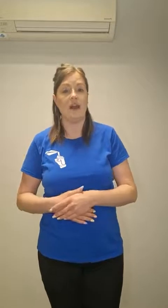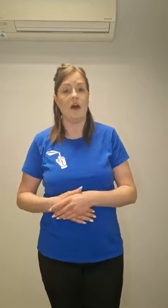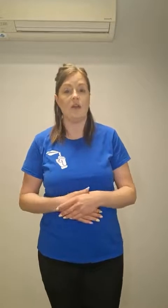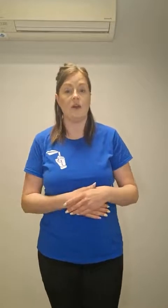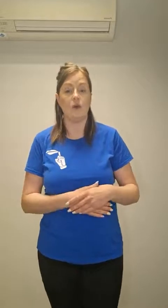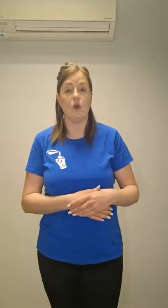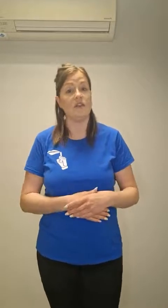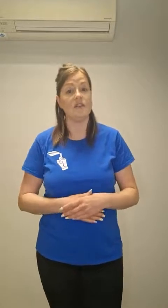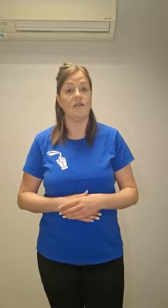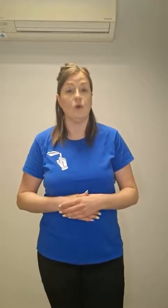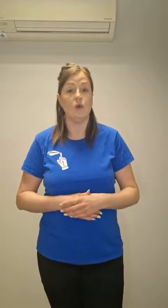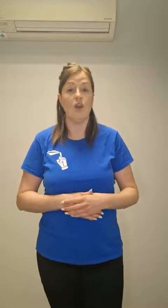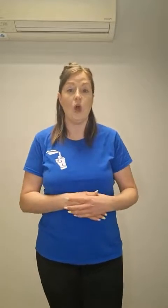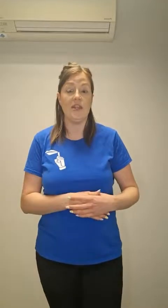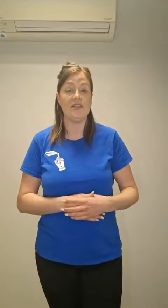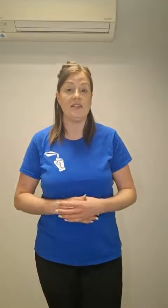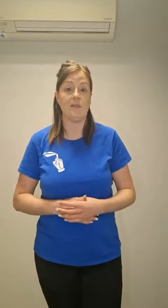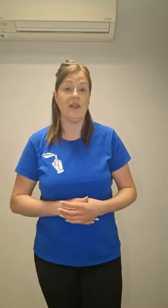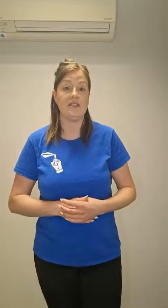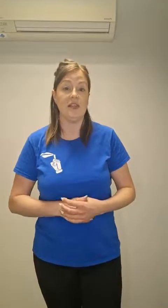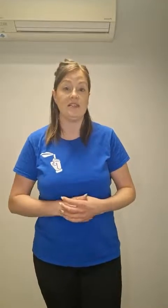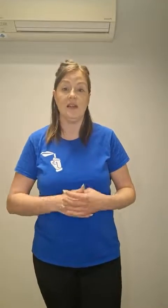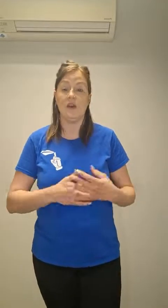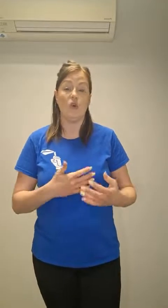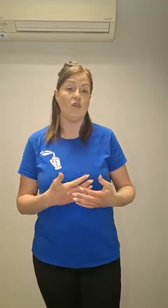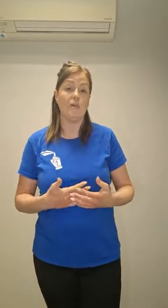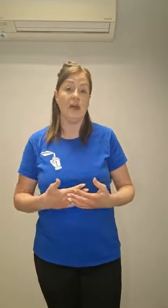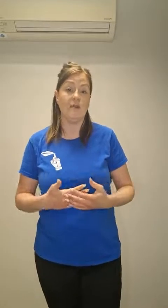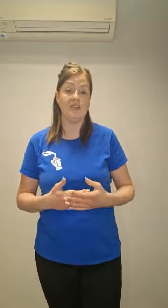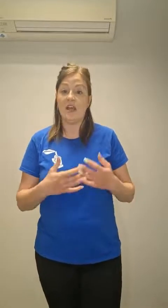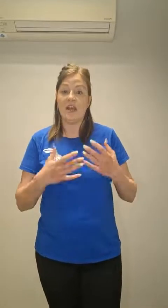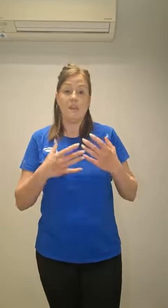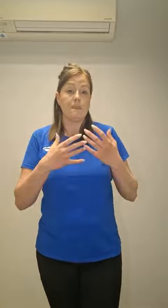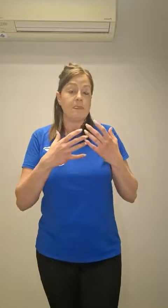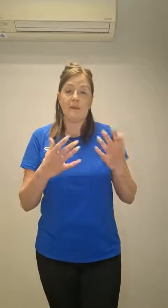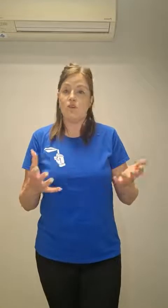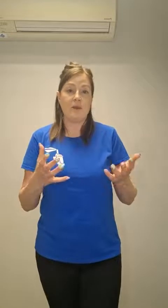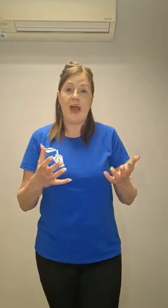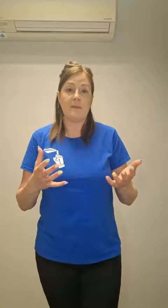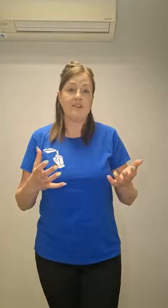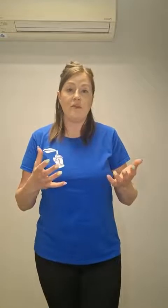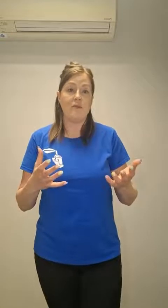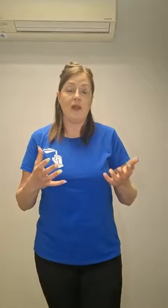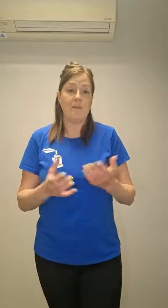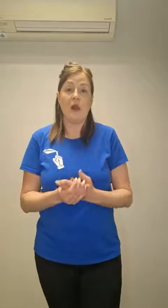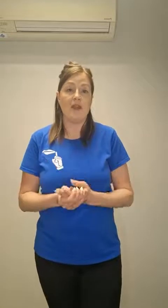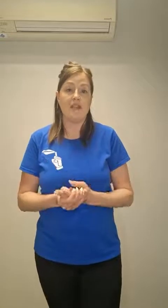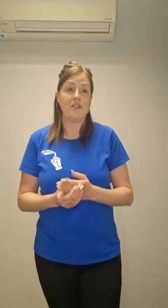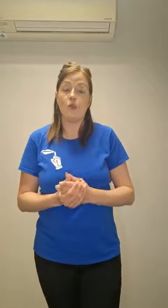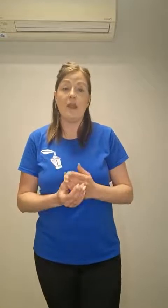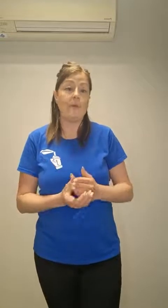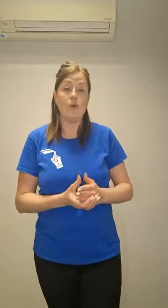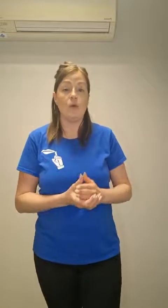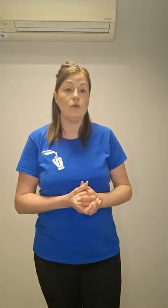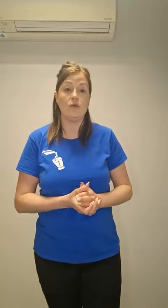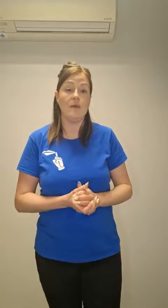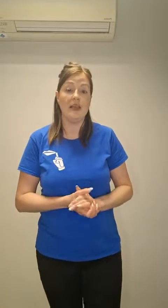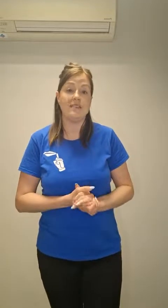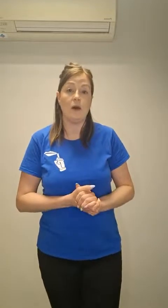other cognitive or learning disabilities or impairments. You can absolutely imply this to people who use BSL though,